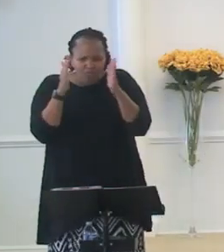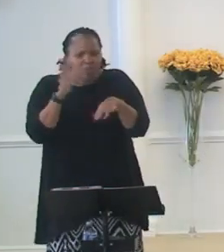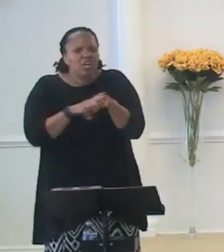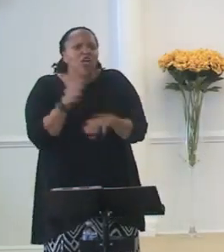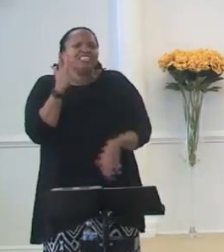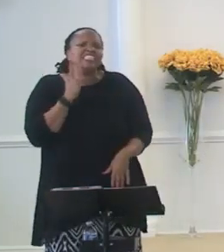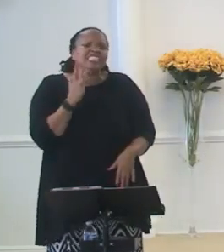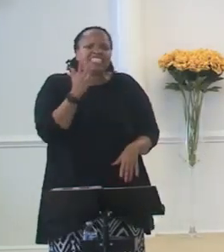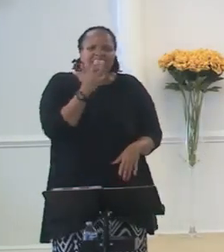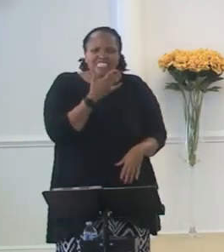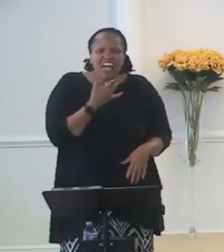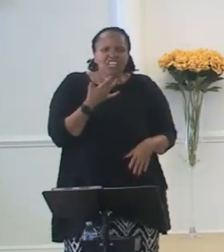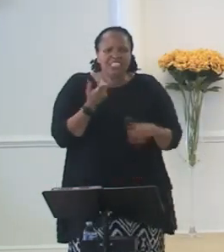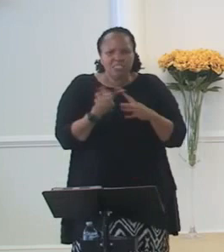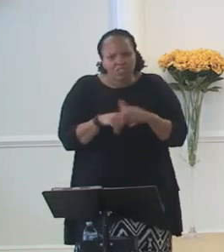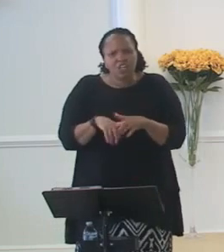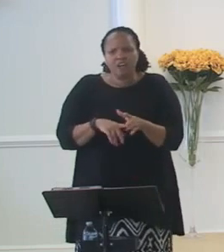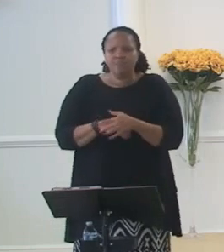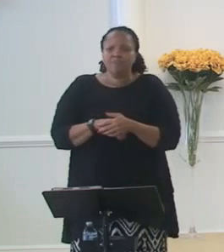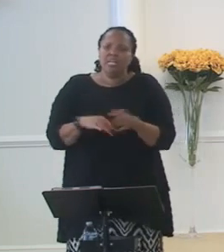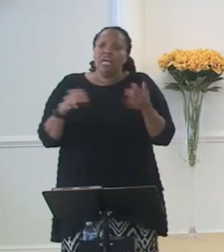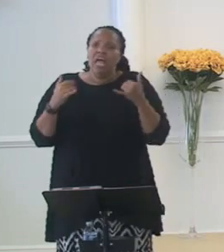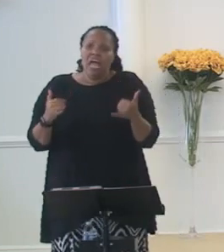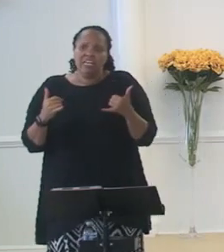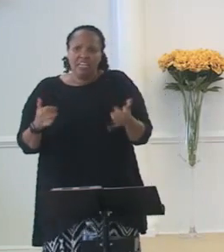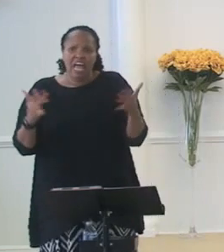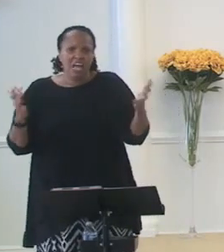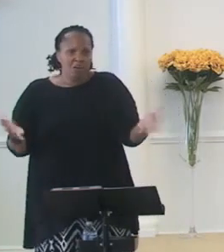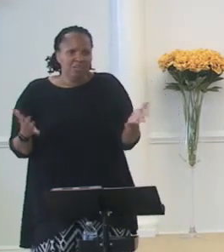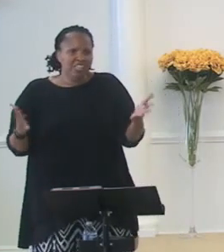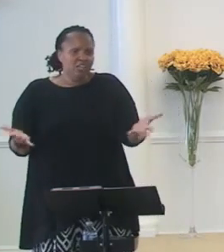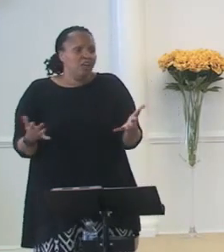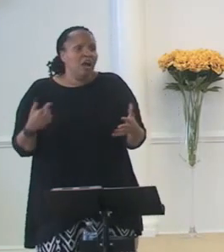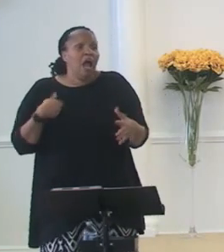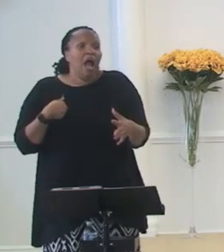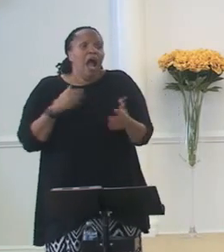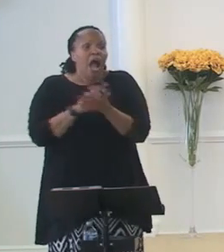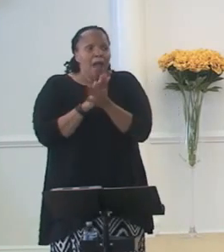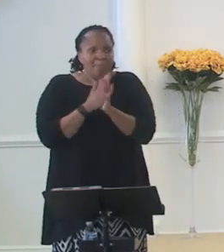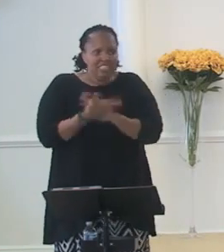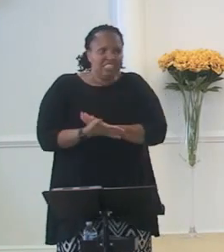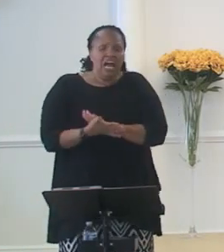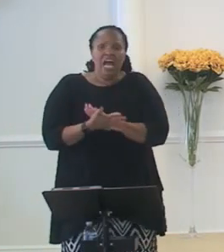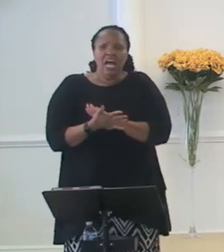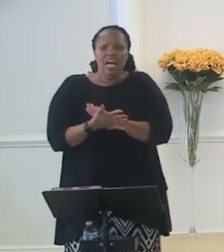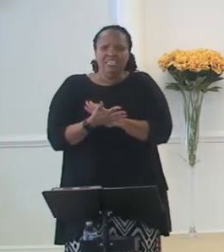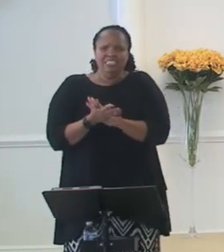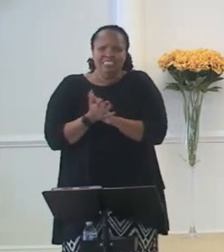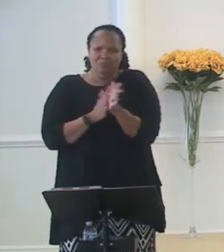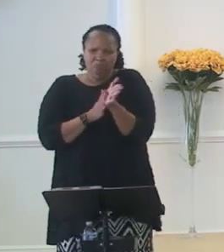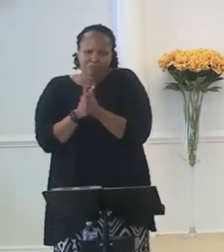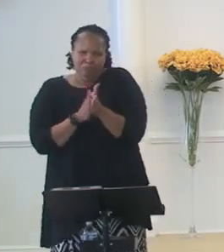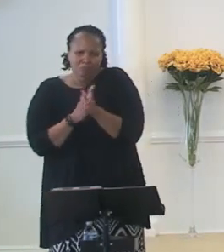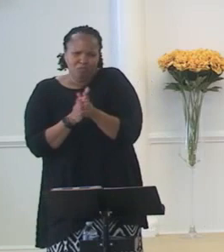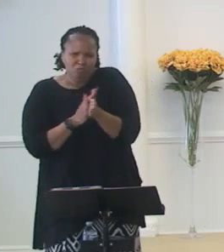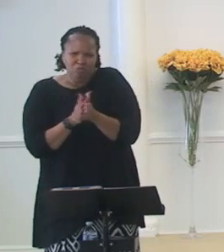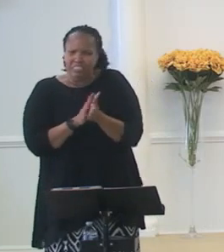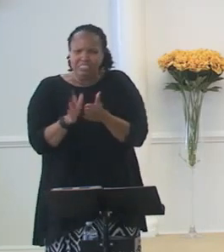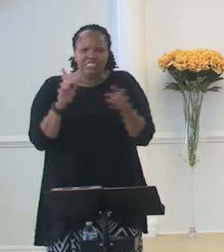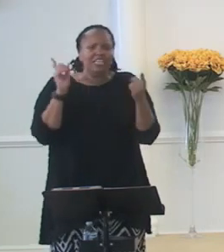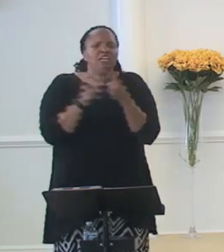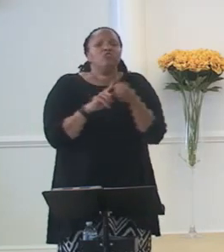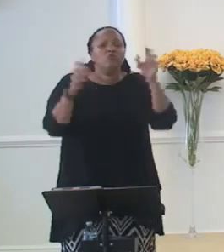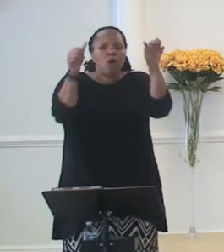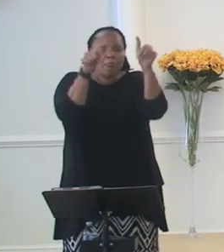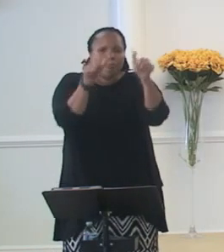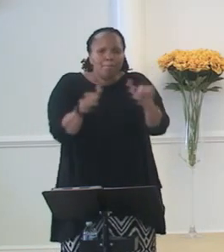lack begins to come. And now I become aggressive towards the molding of